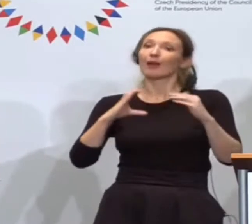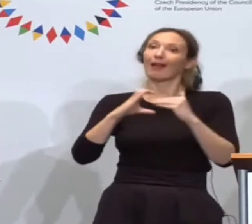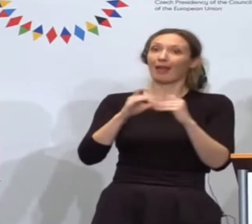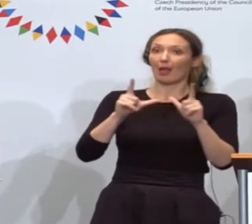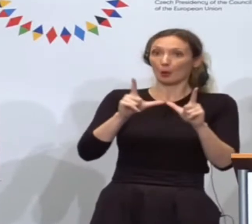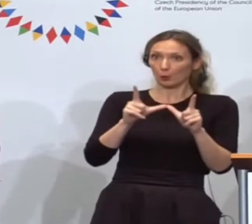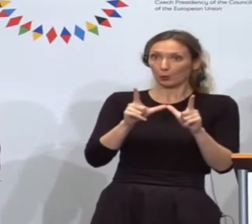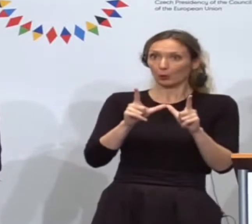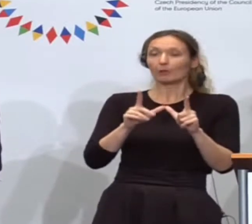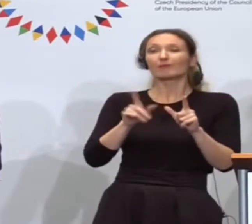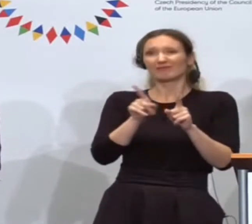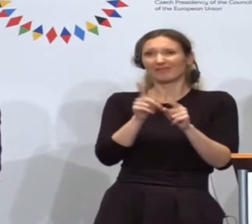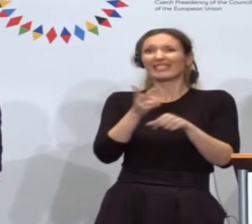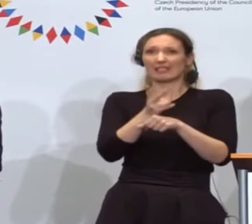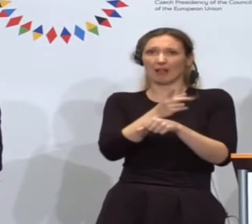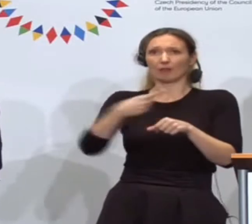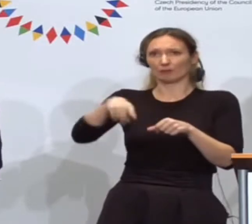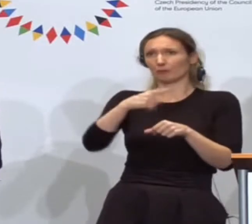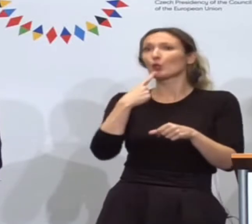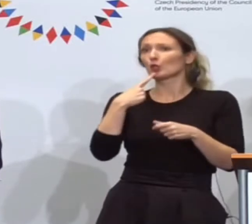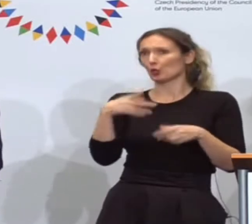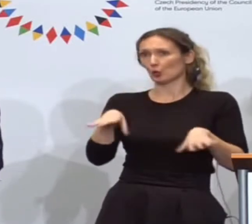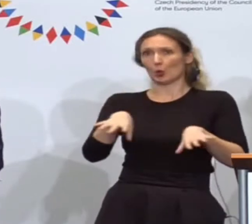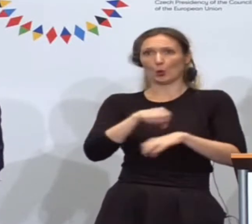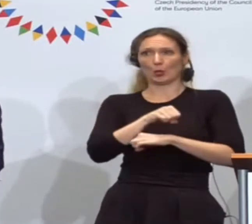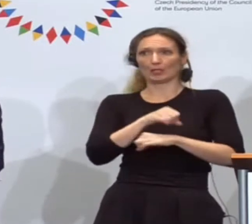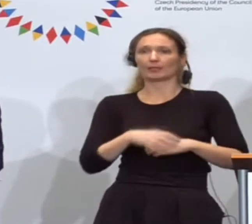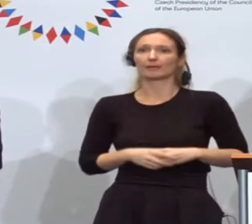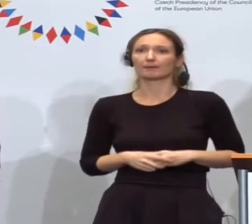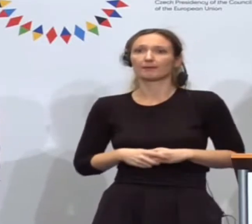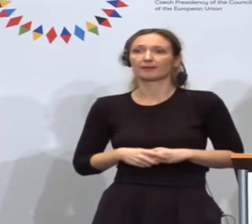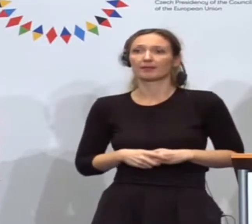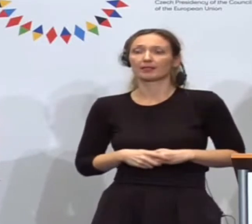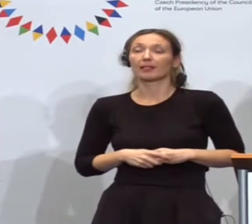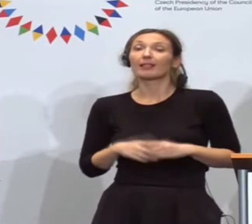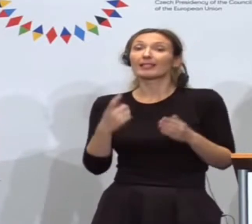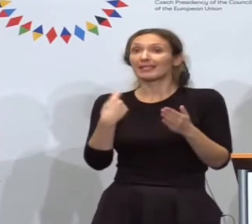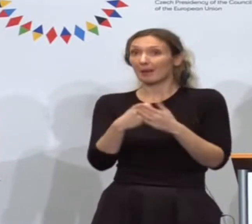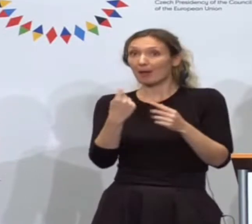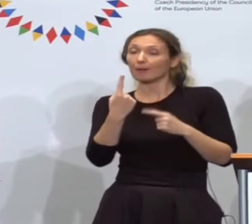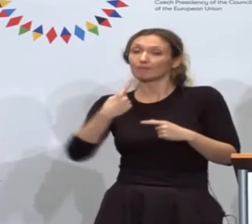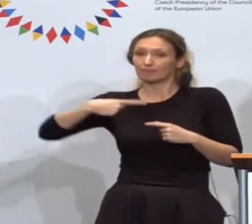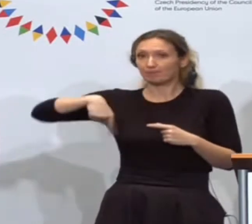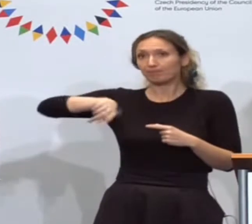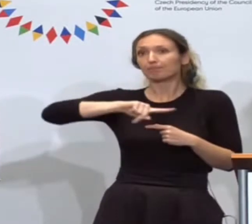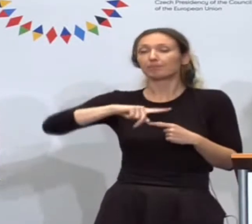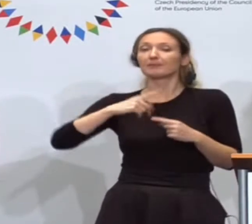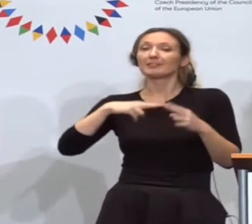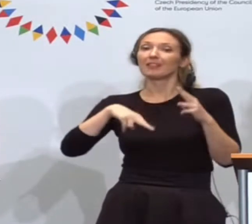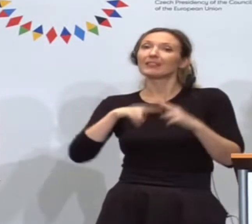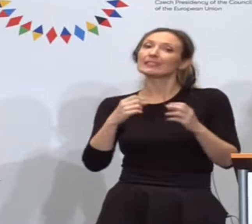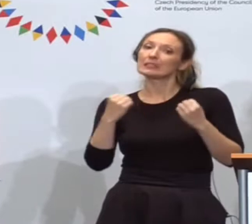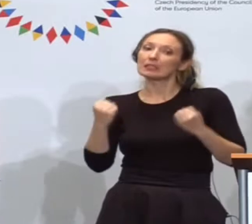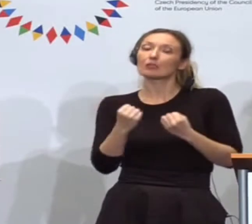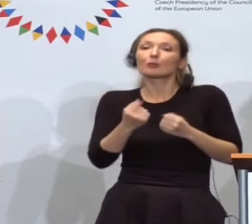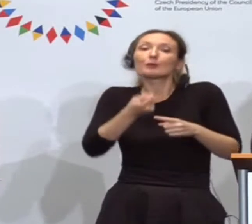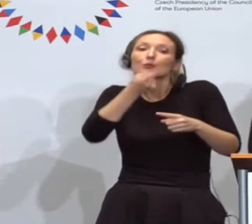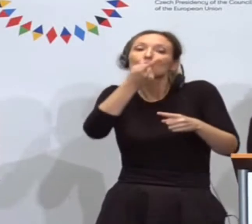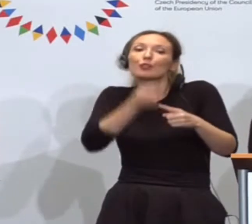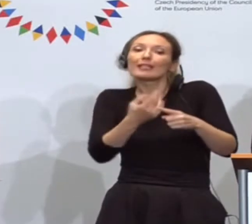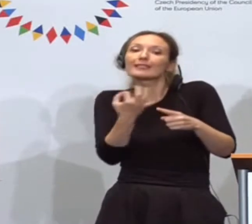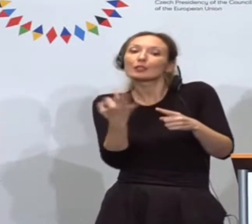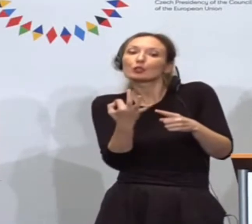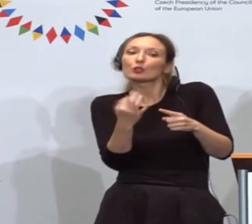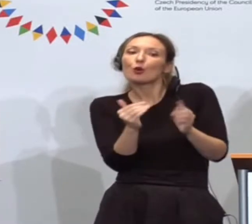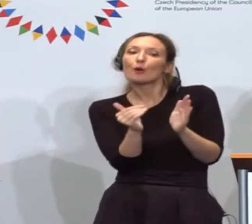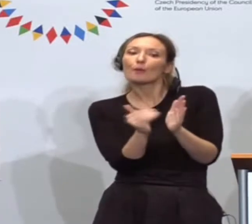And the member states in order to identify the concrete parameters that can be part of this mission.